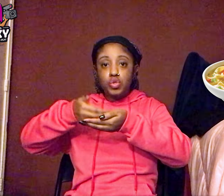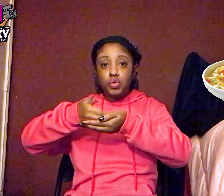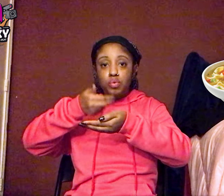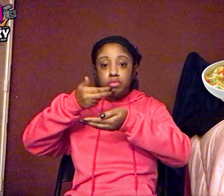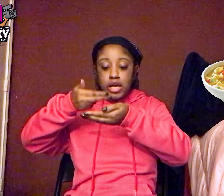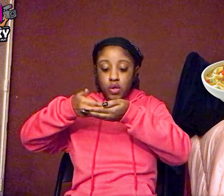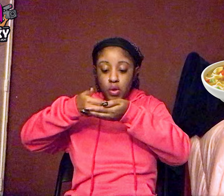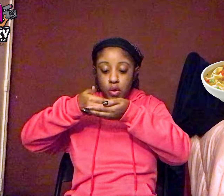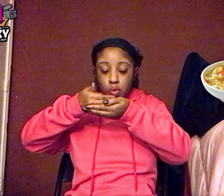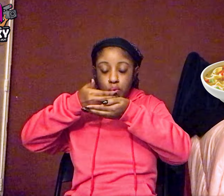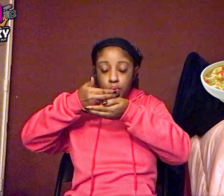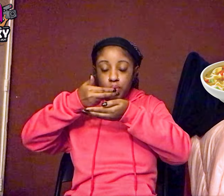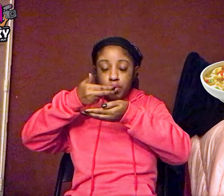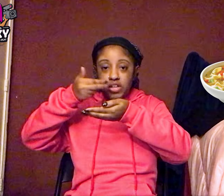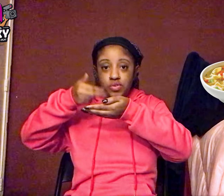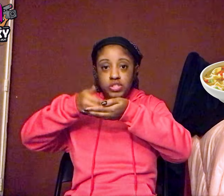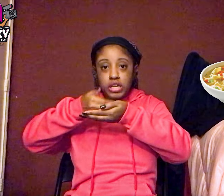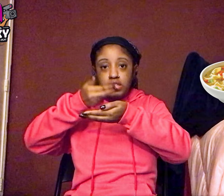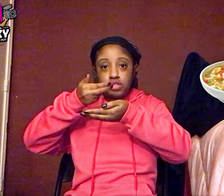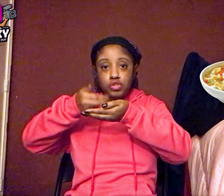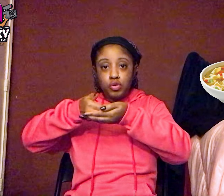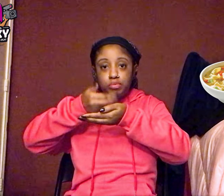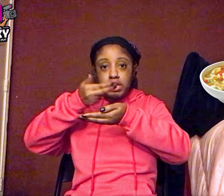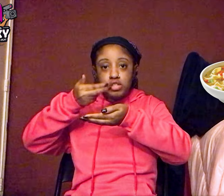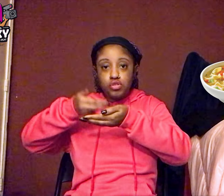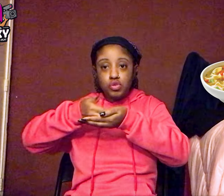Soup. Like you suck the soup. Like it's soup.